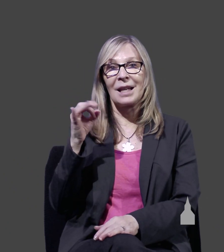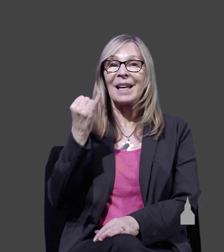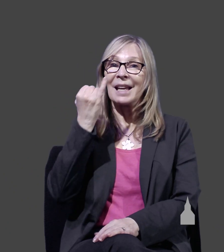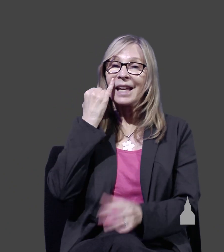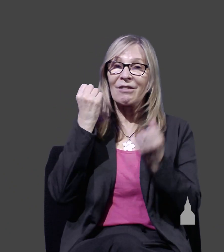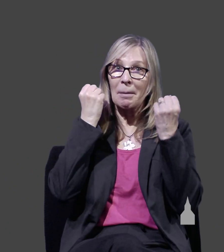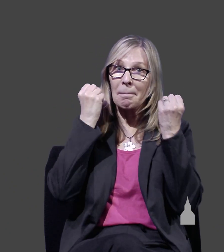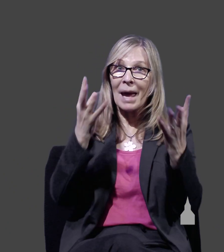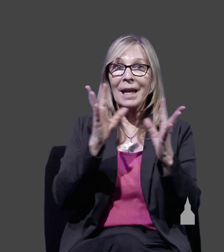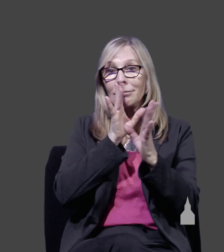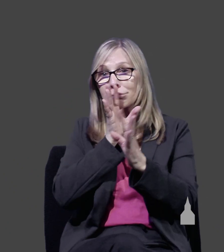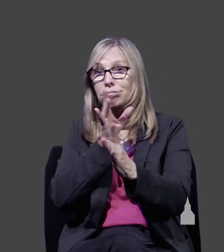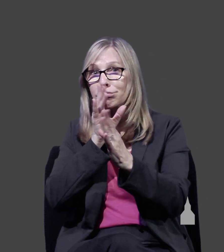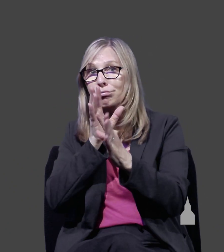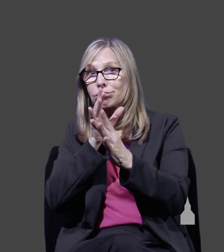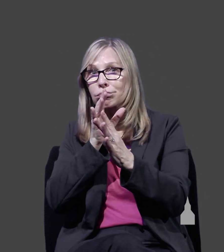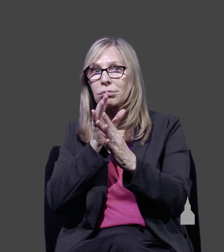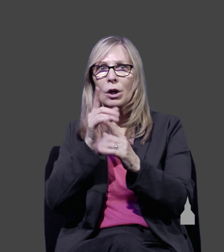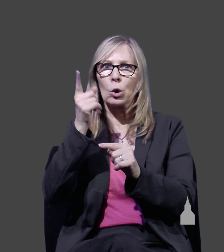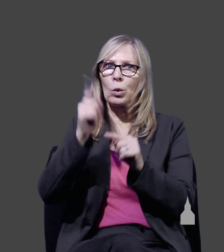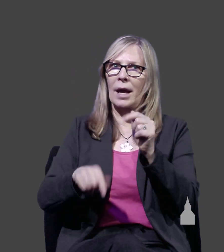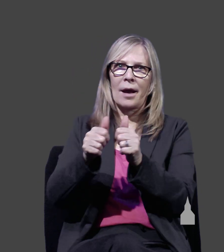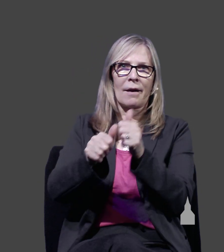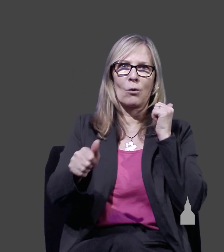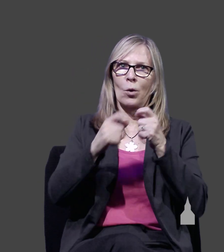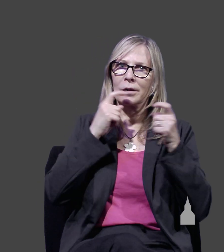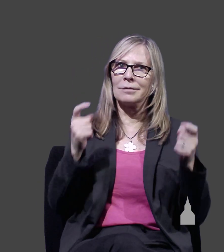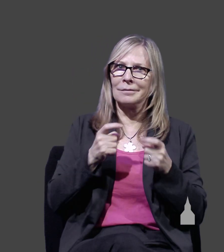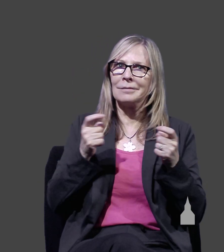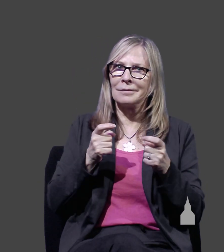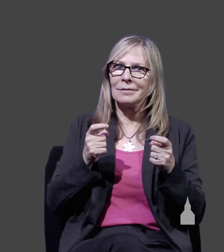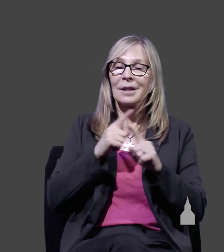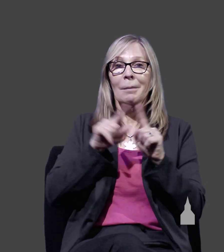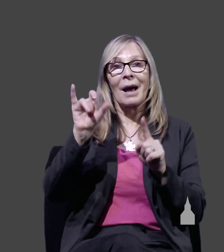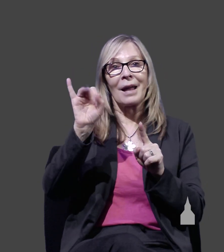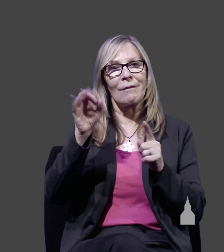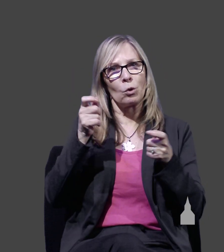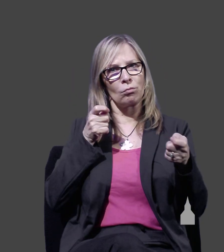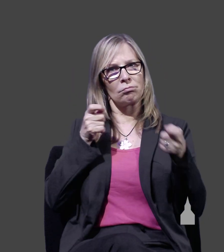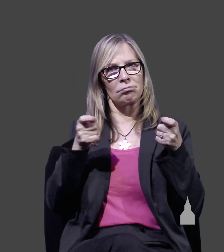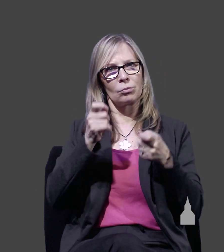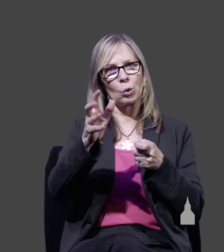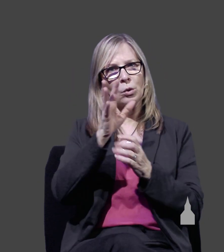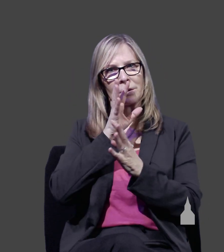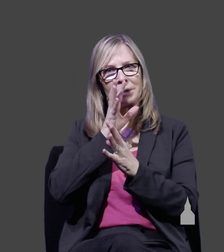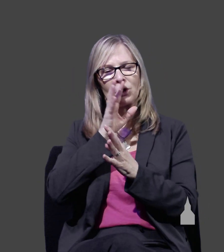transgression is unavoidable. But he who restrains his lips is wise.